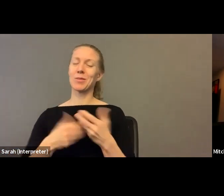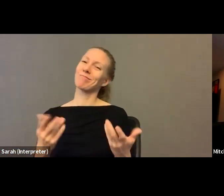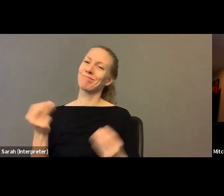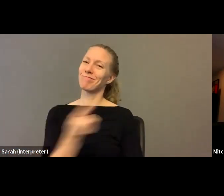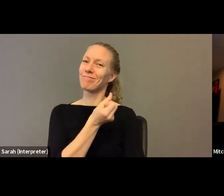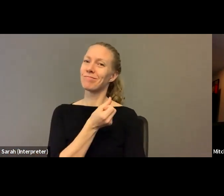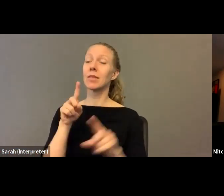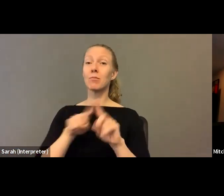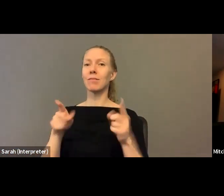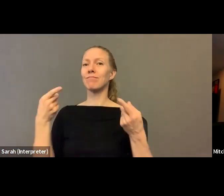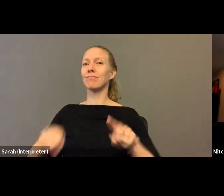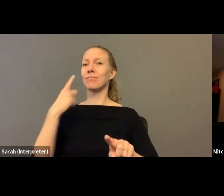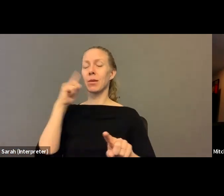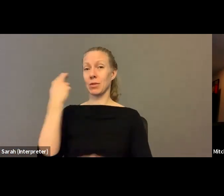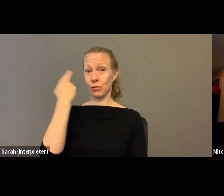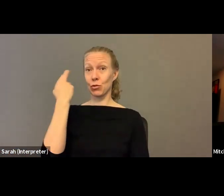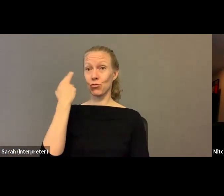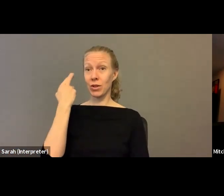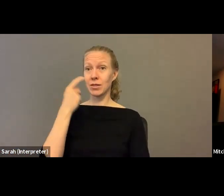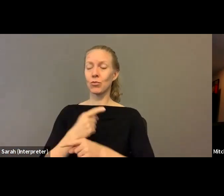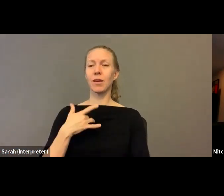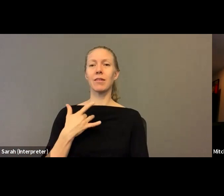right? I feel like the poems are better